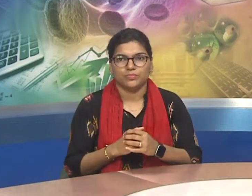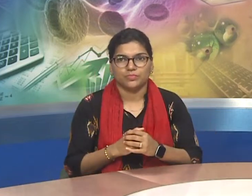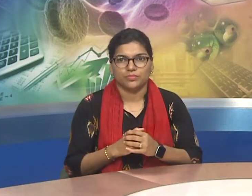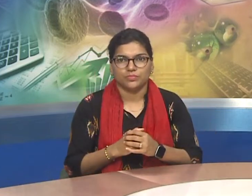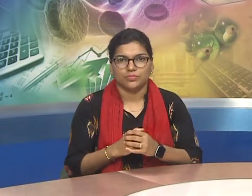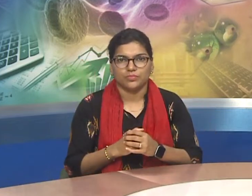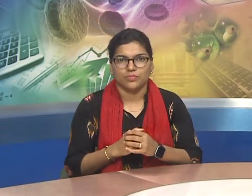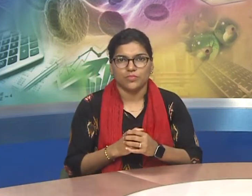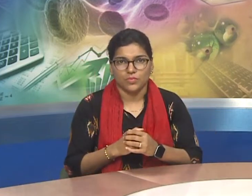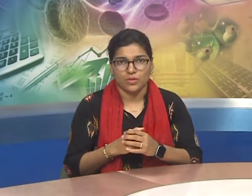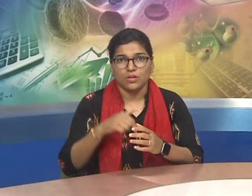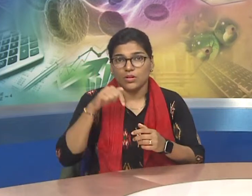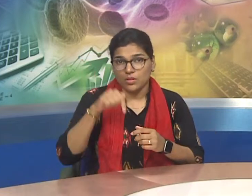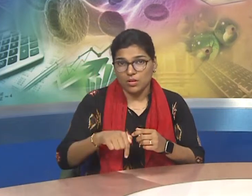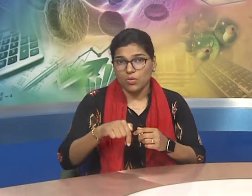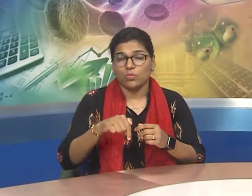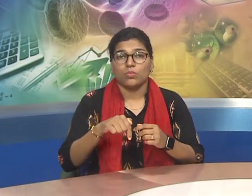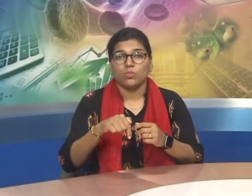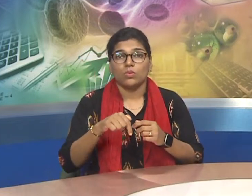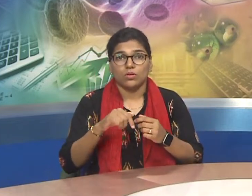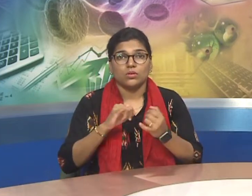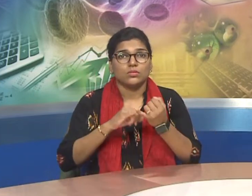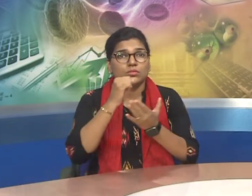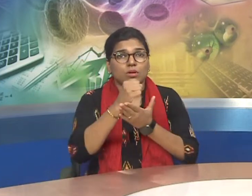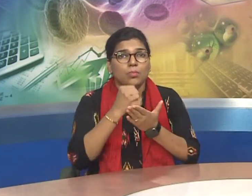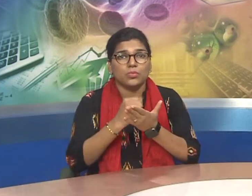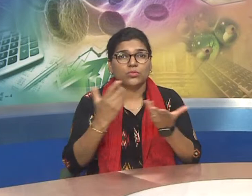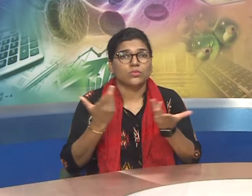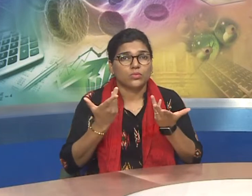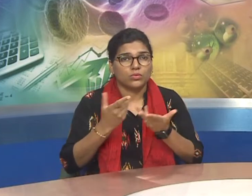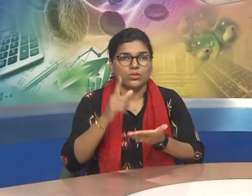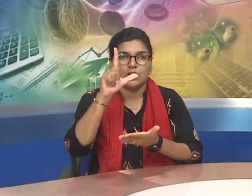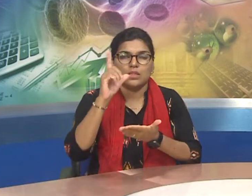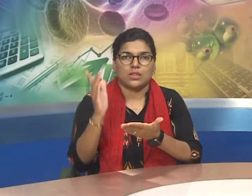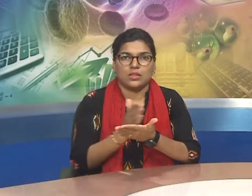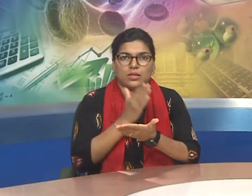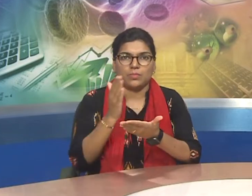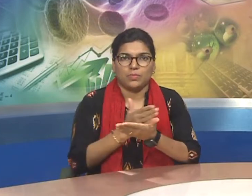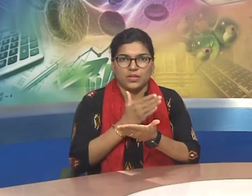subject Library and Information Science, code 339.